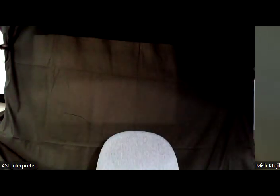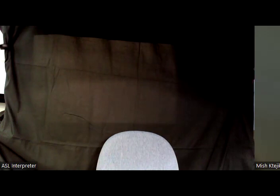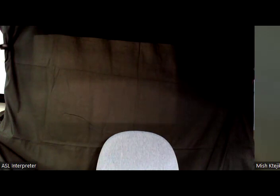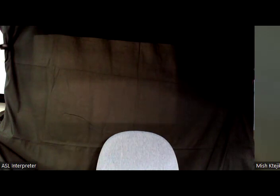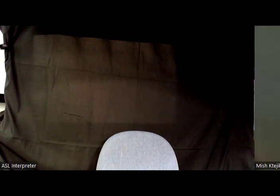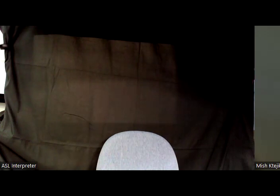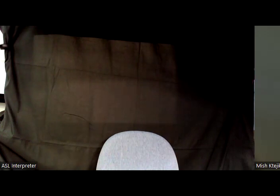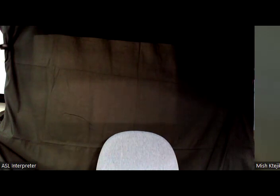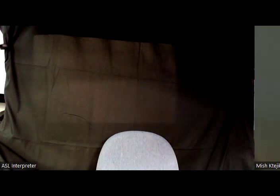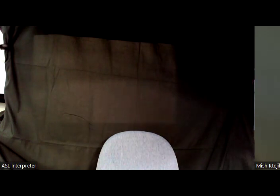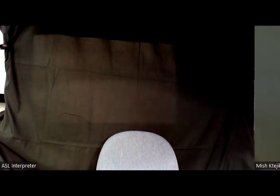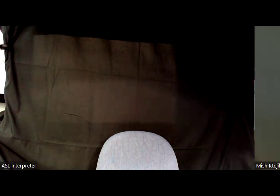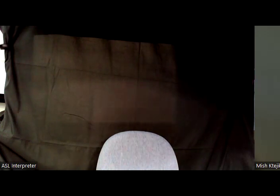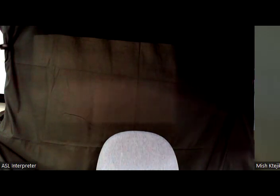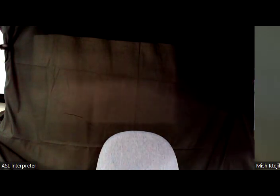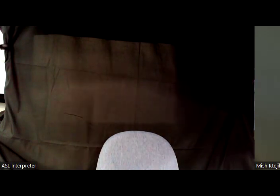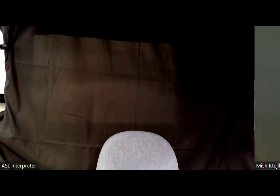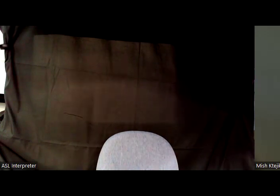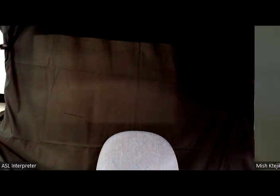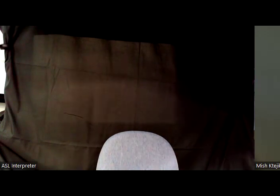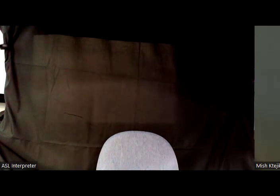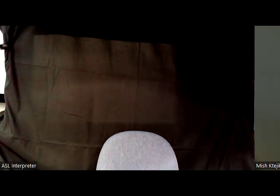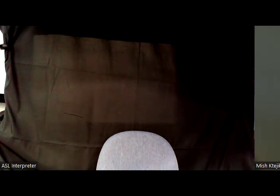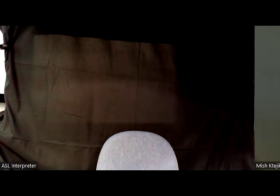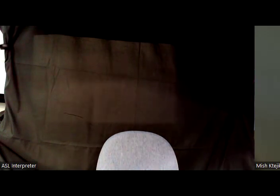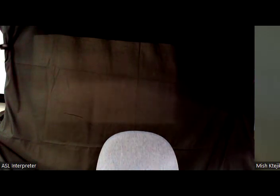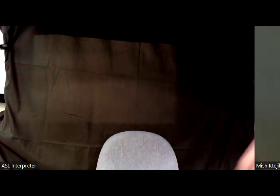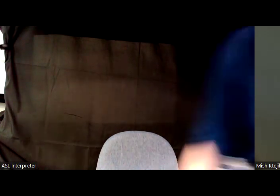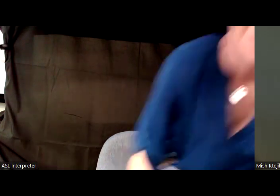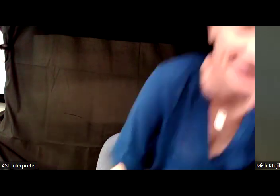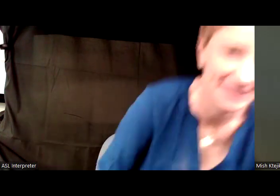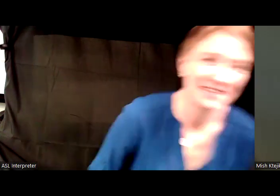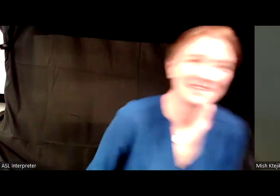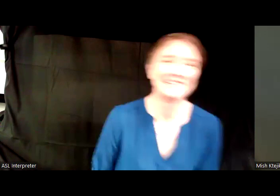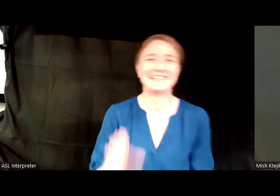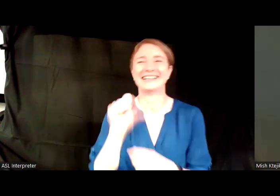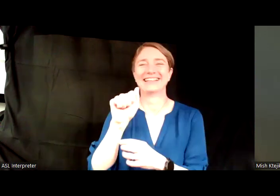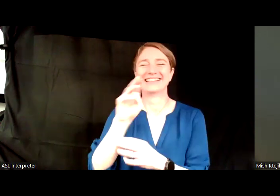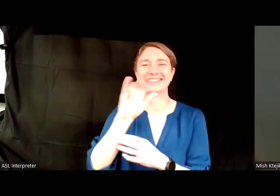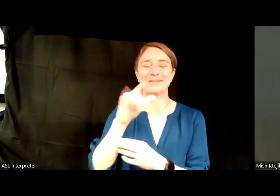Comment was yes, that's right. Sandy says yes, that's correct. Awesome.